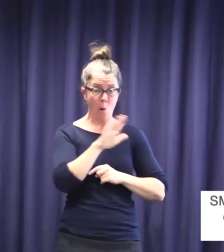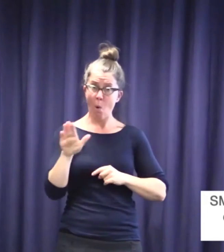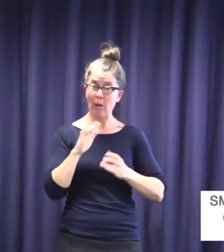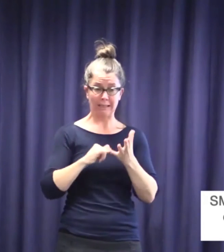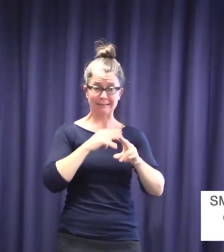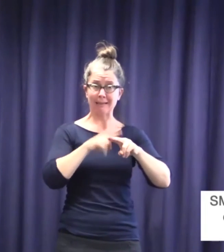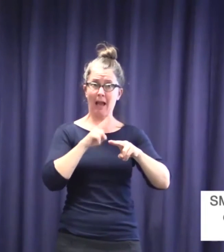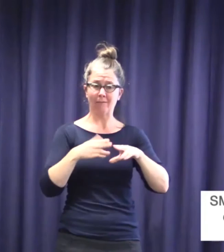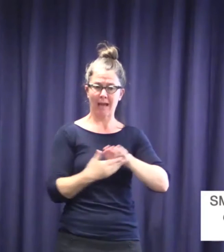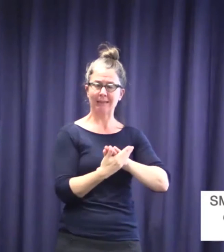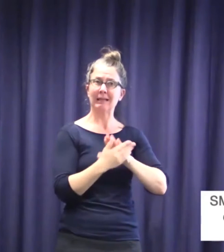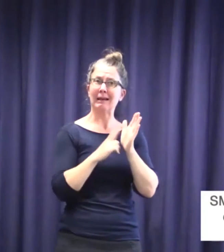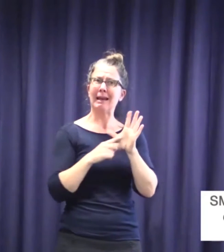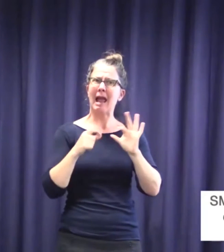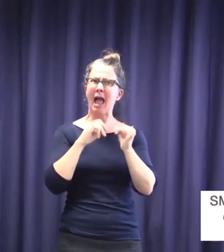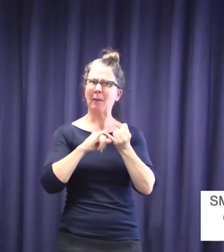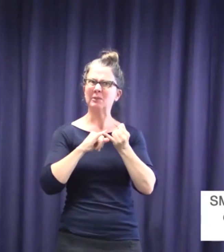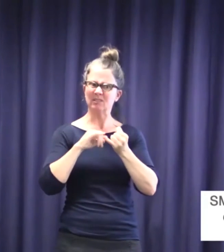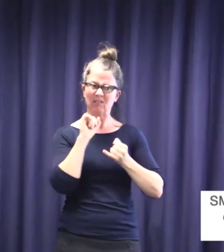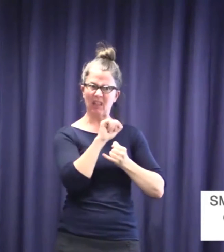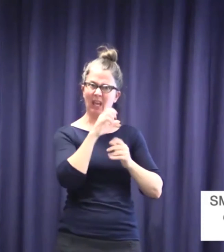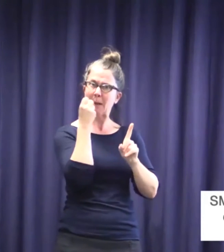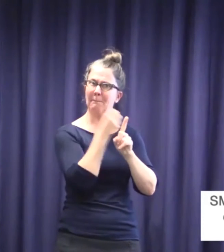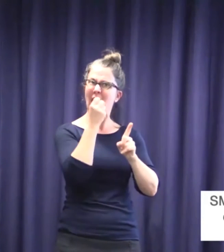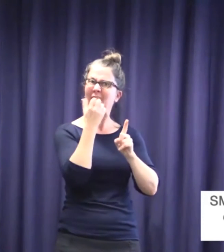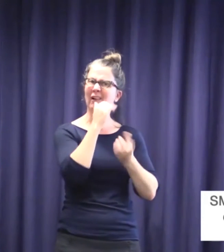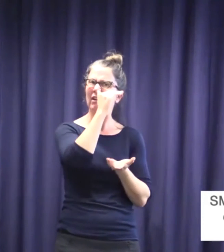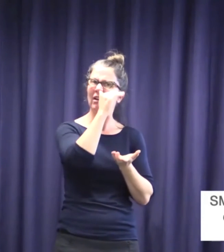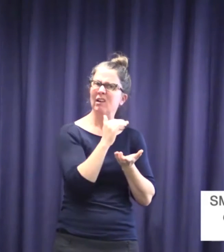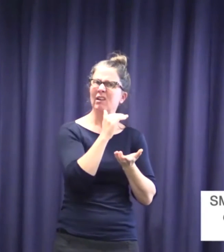cuts. What has the reduction in salary been for